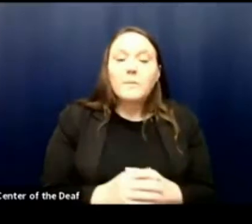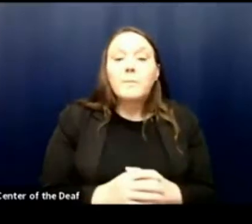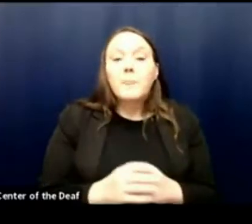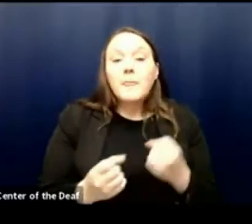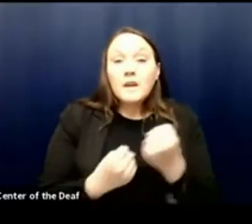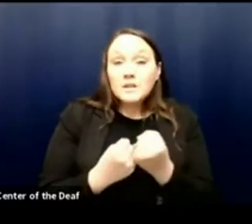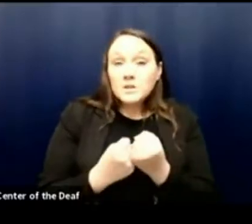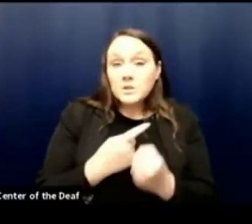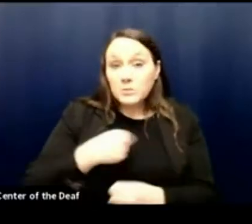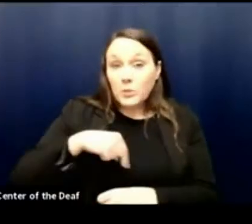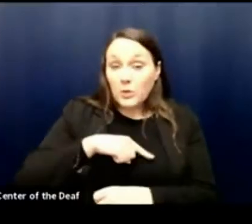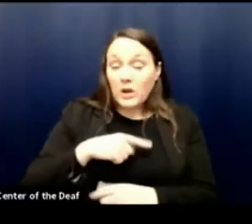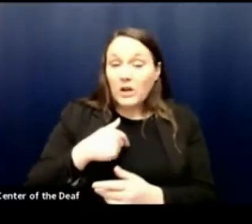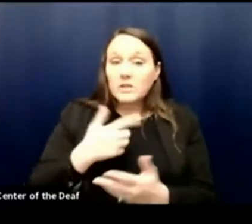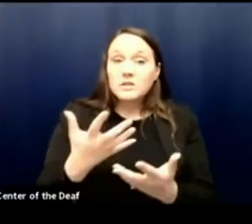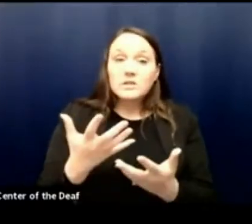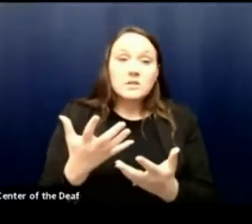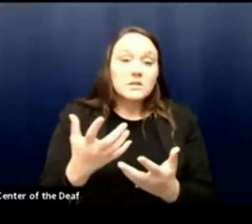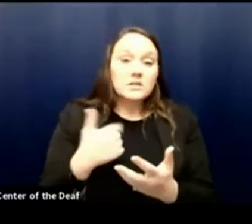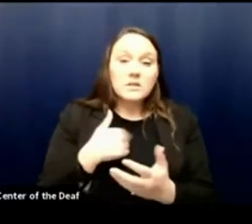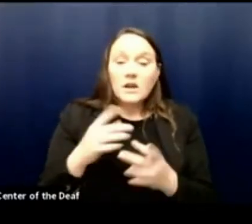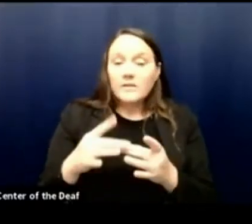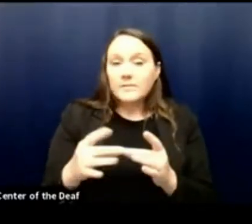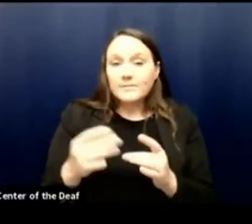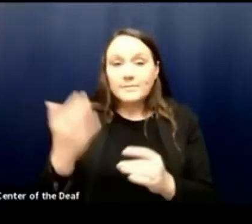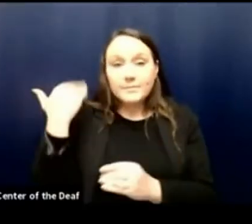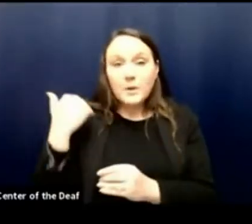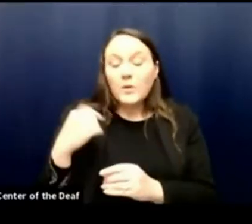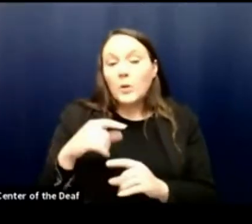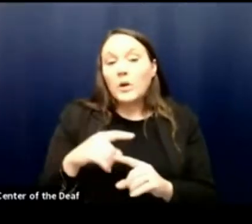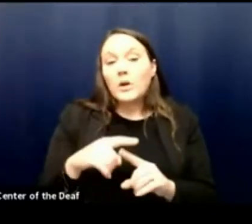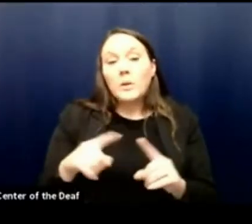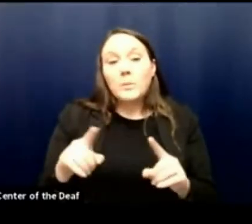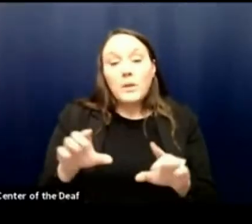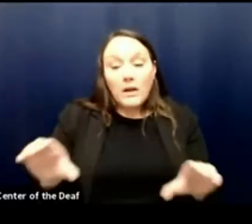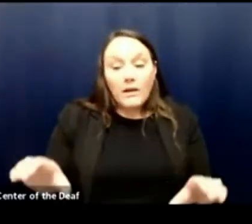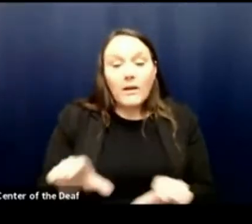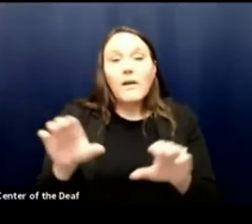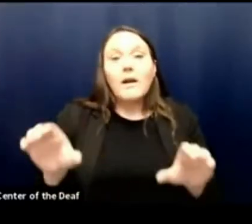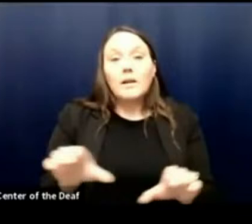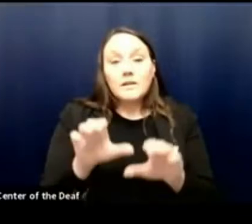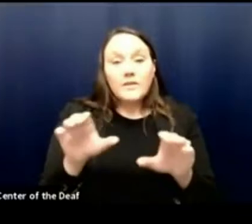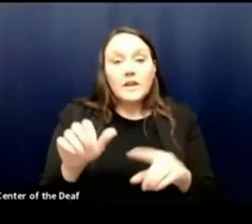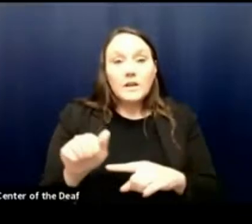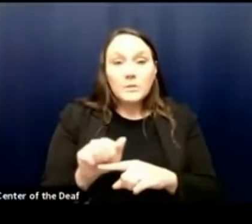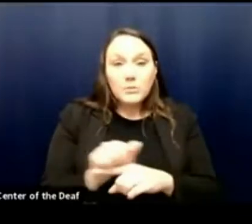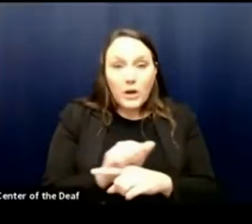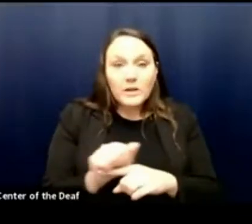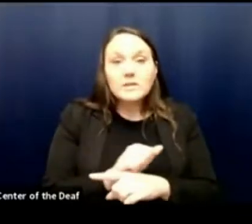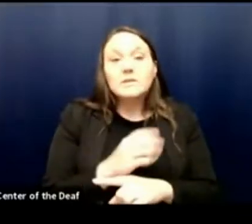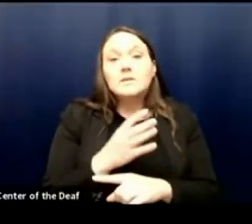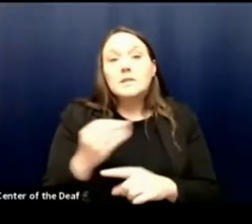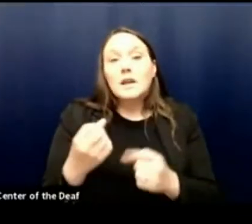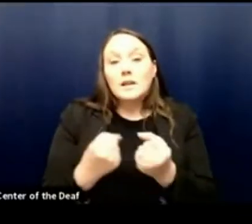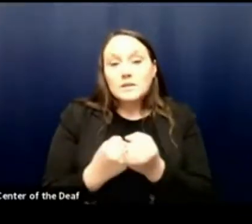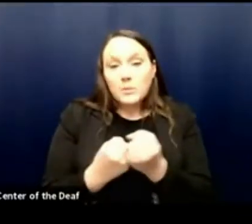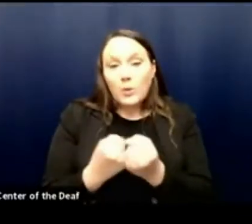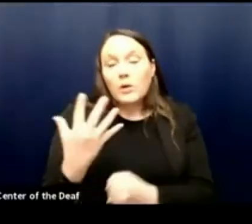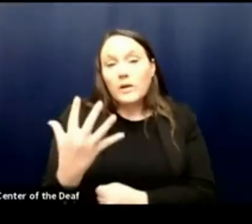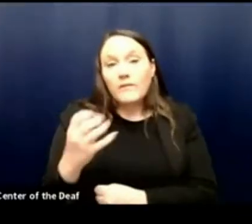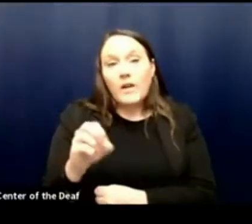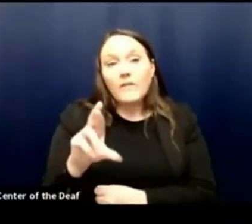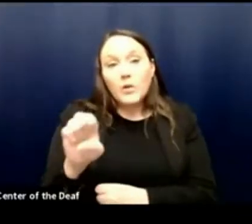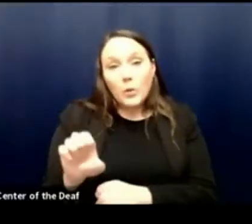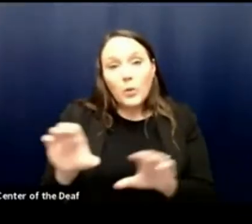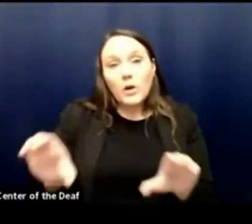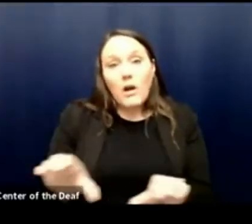I want them to be, and I've said this before, be actively practicing and supporting the 5 core actions